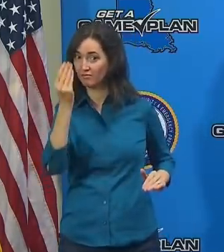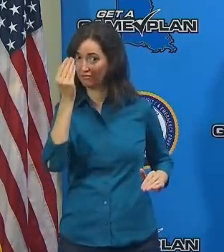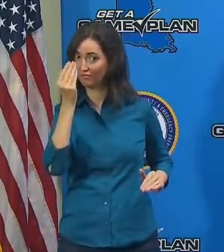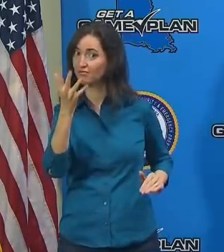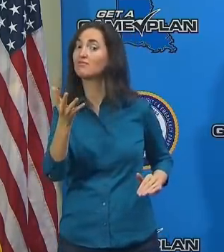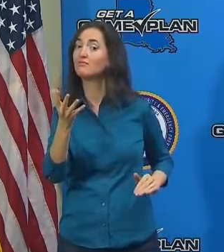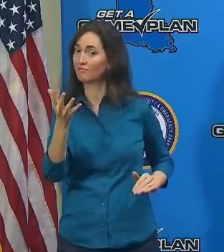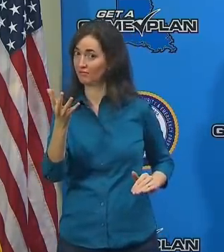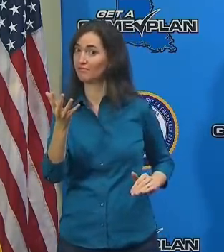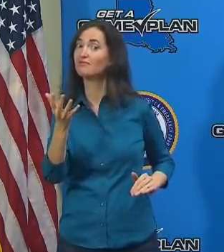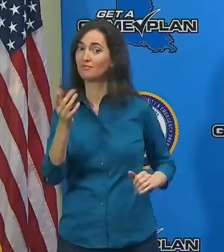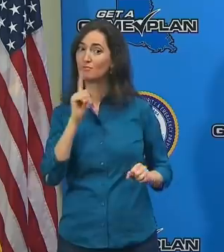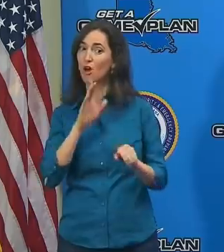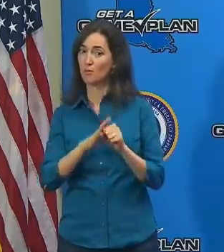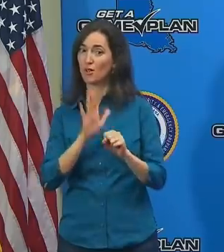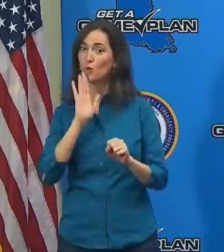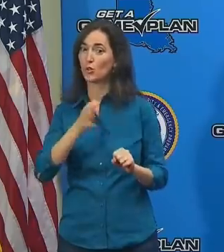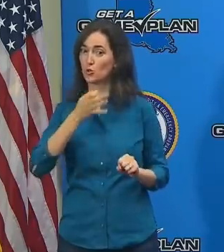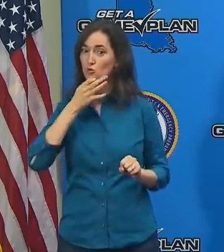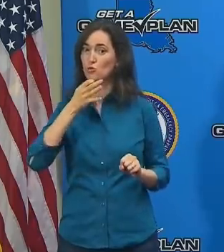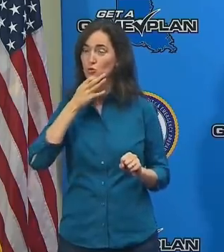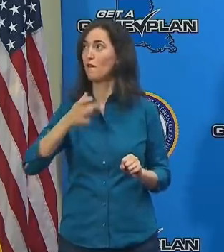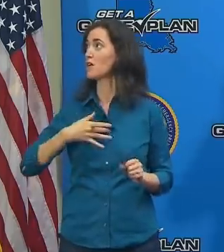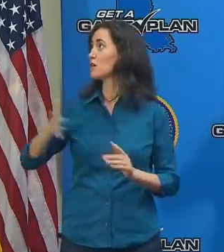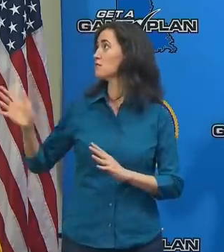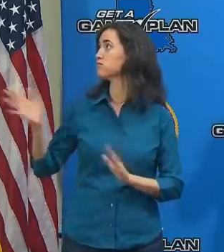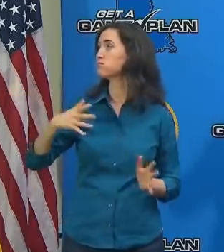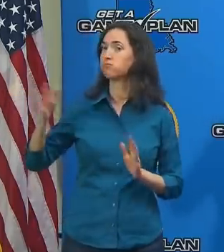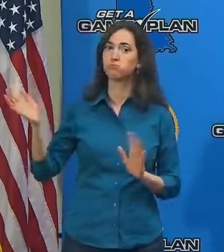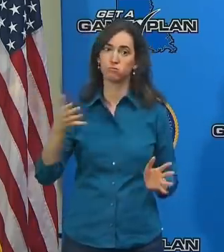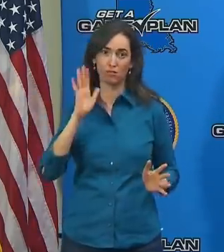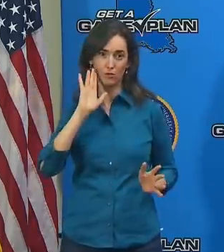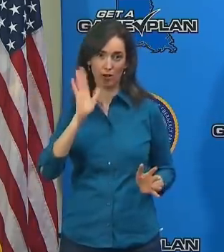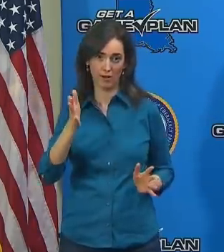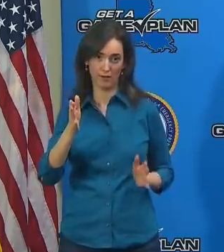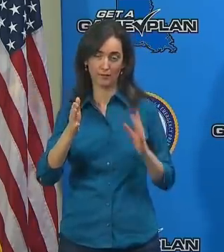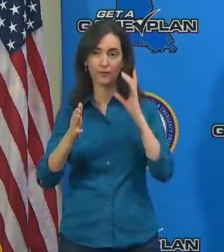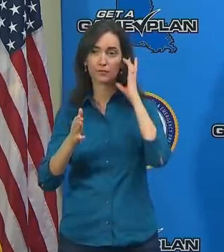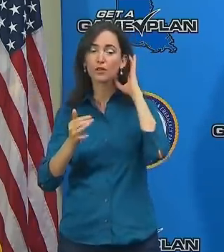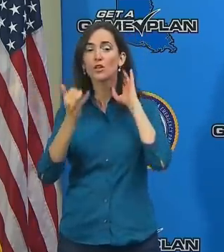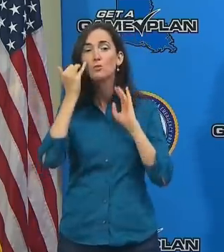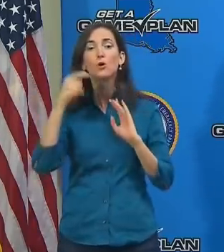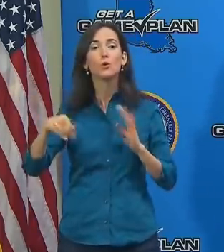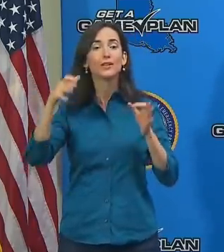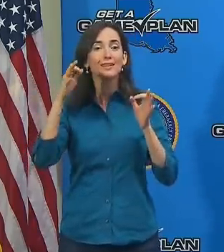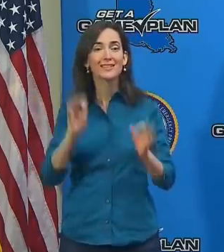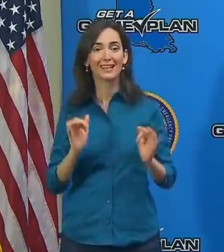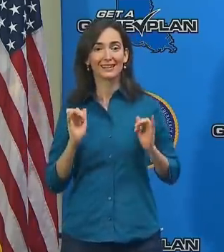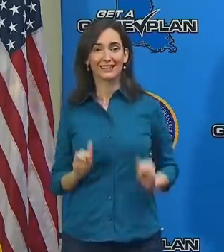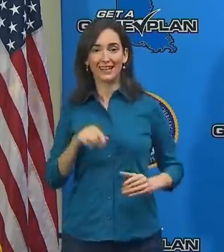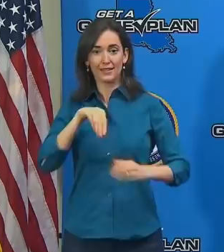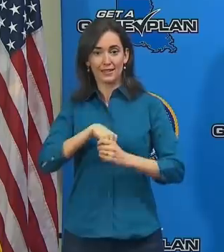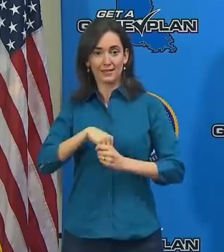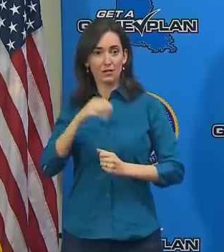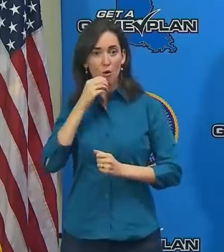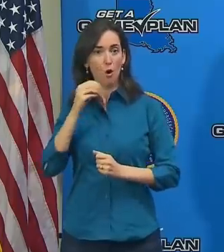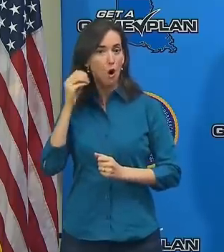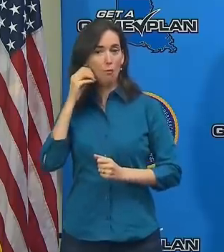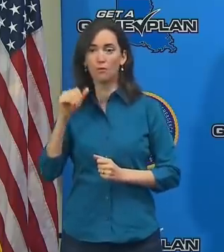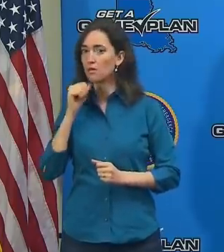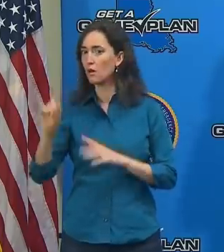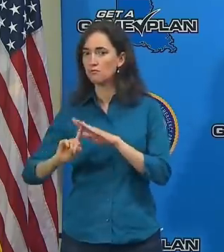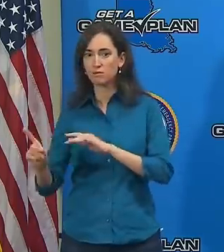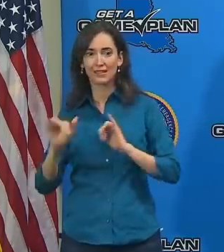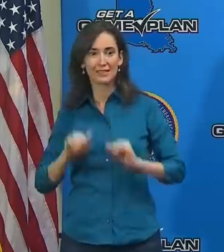absolutely assure you that you soon will. If you're sheltering in place, please make sure that you're in the